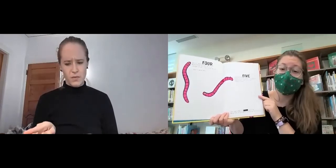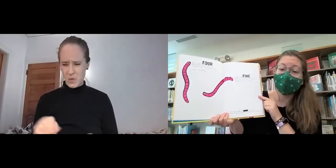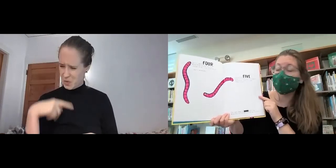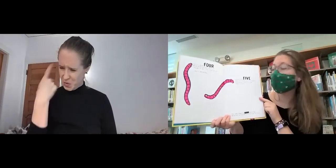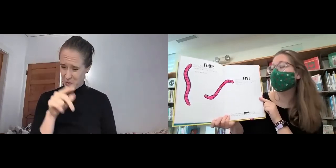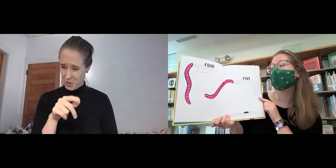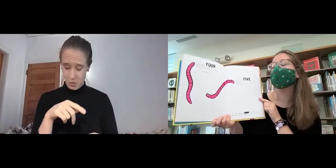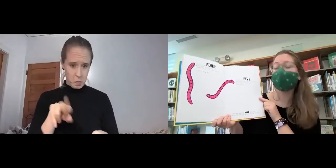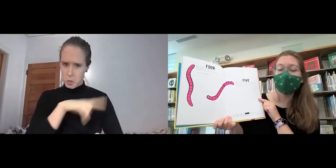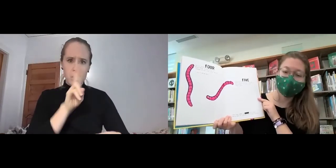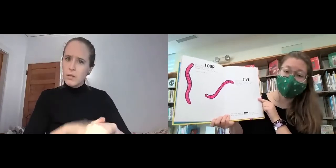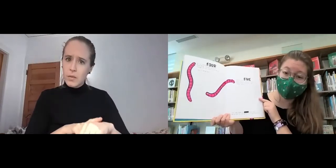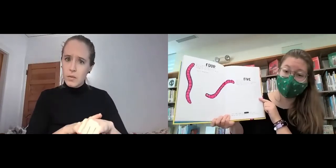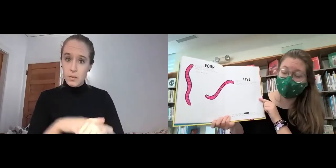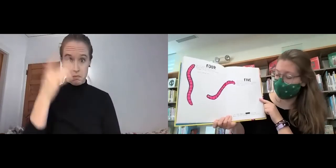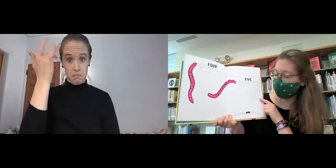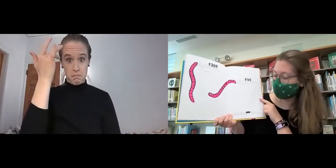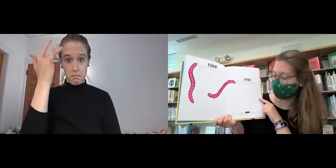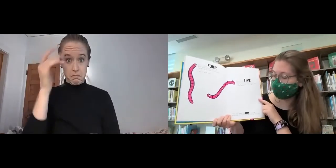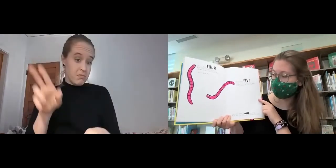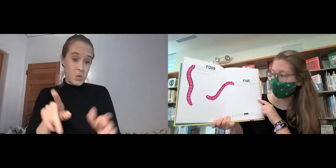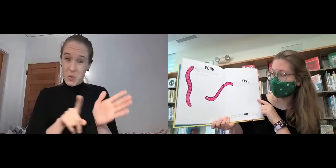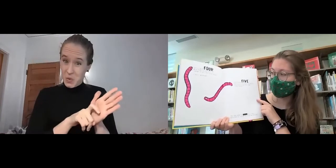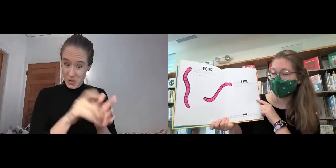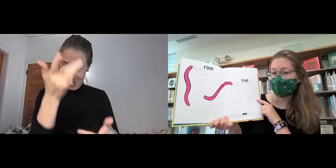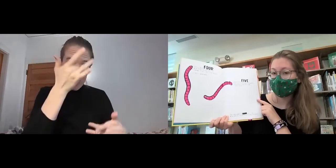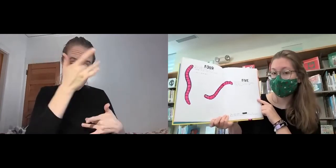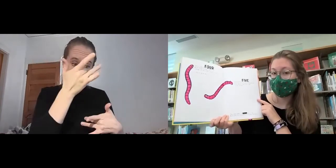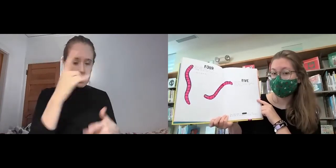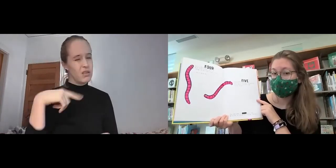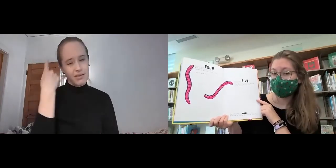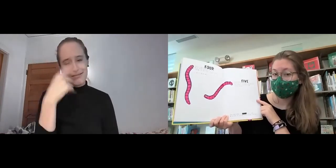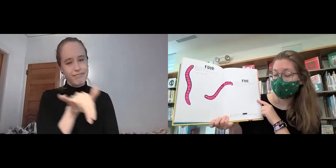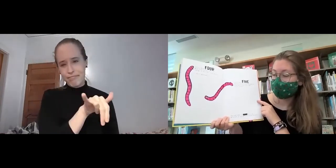Sick worms look just like normal worms.